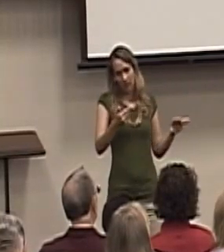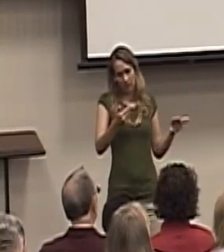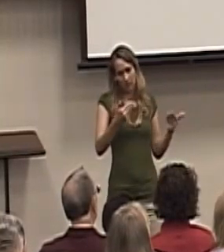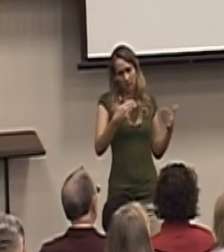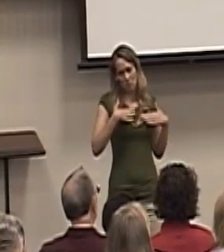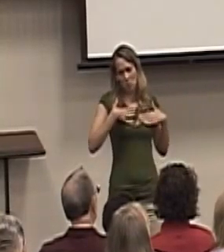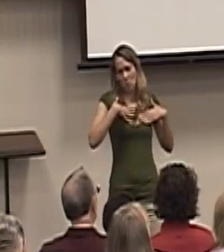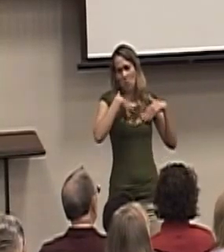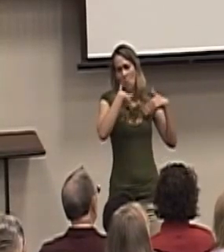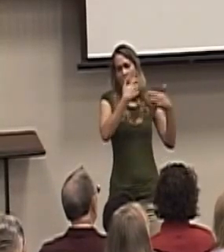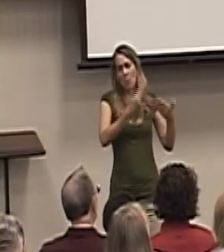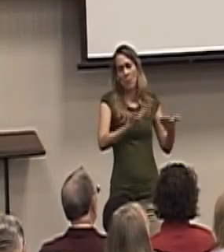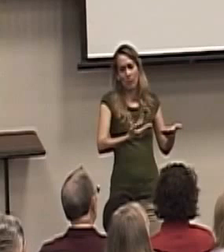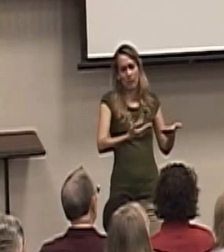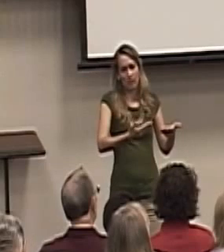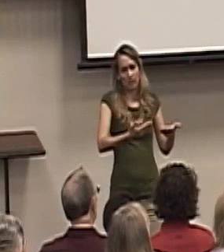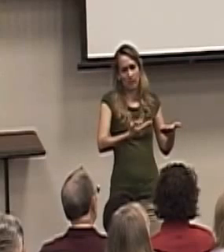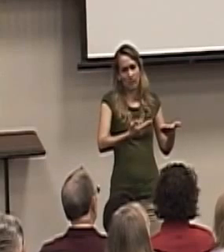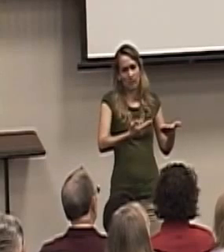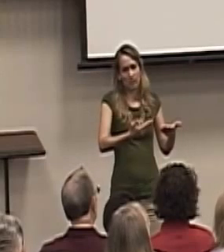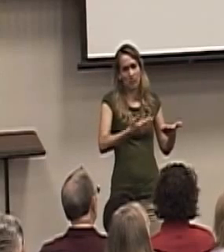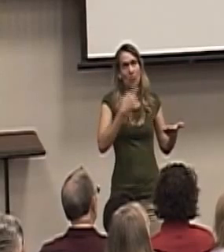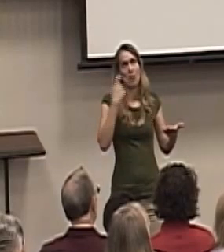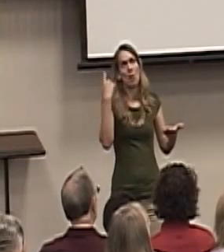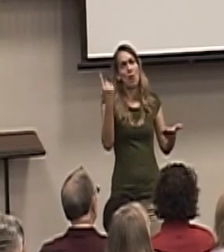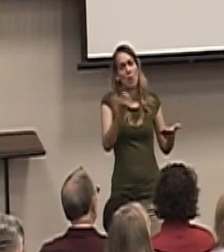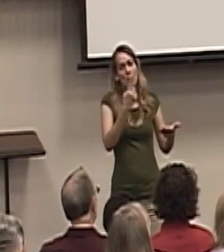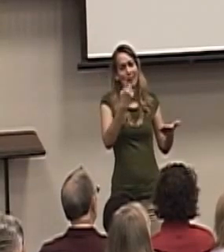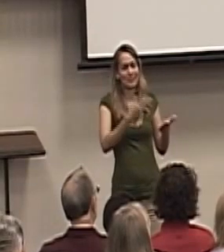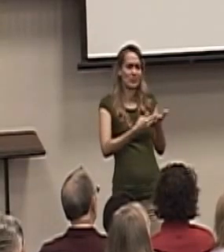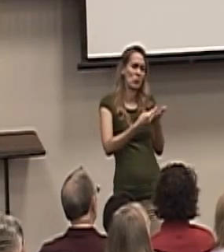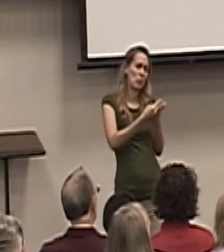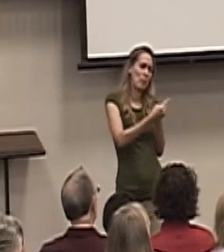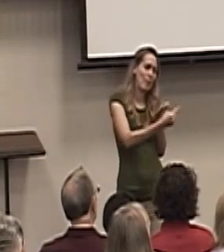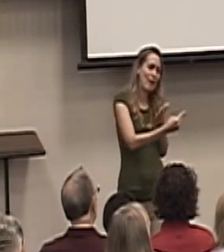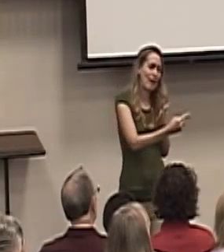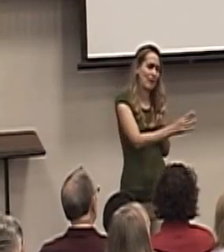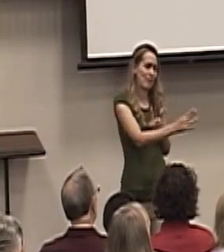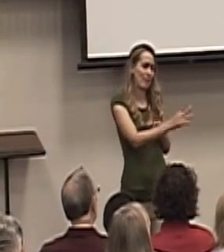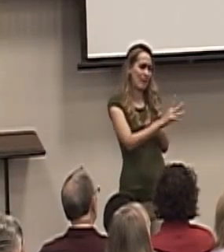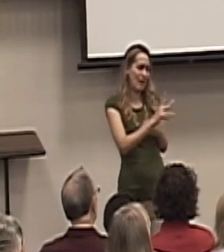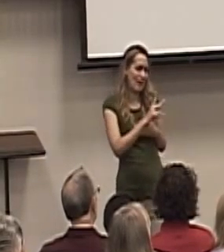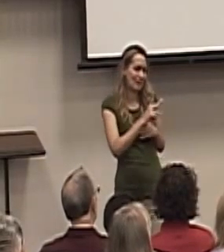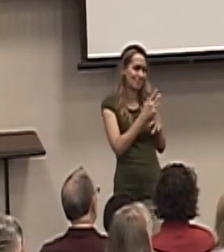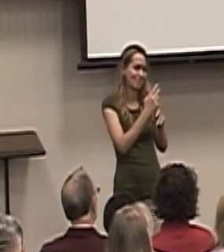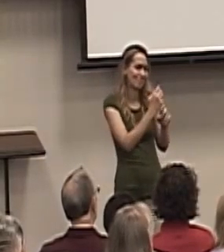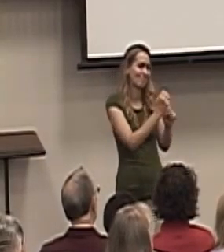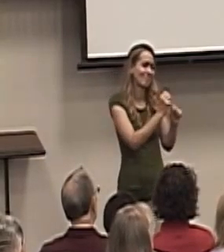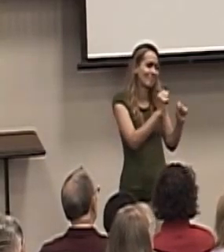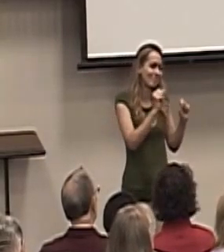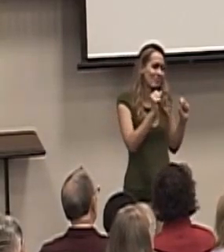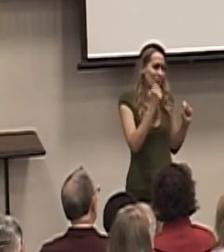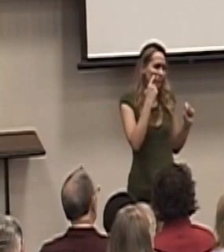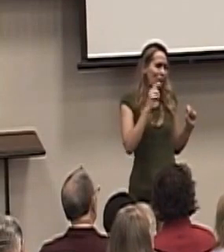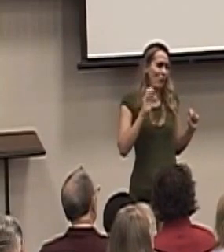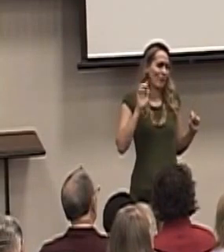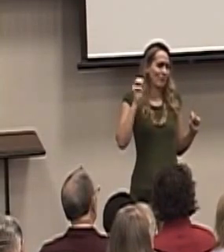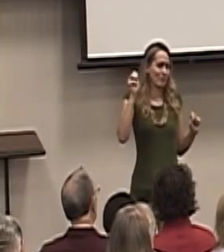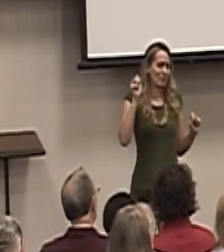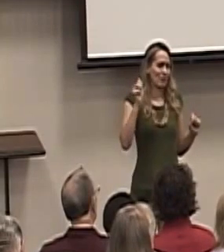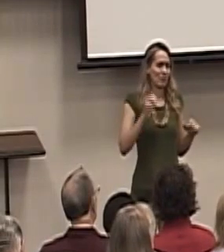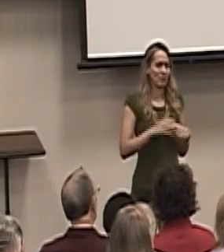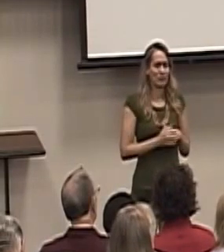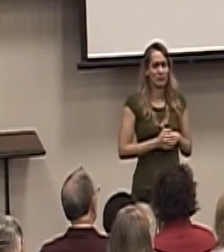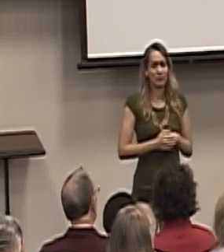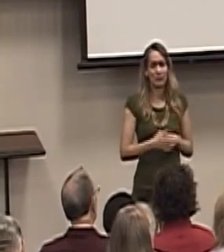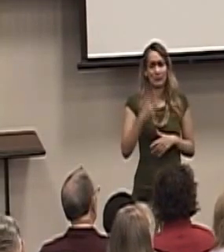nth degree always to buy them back and to ransom them back to his own. That